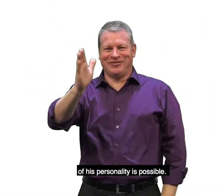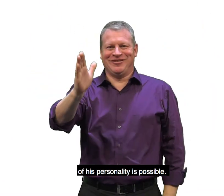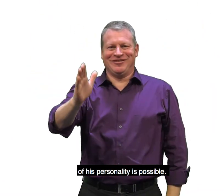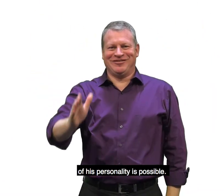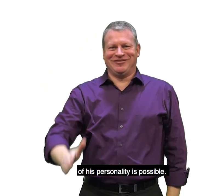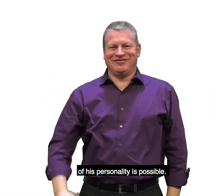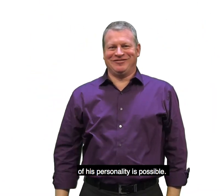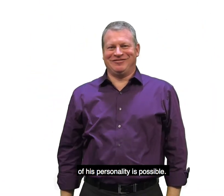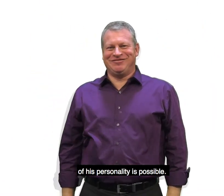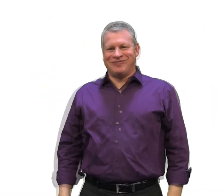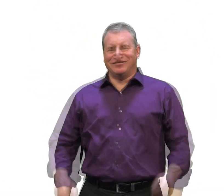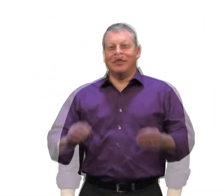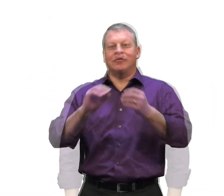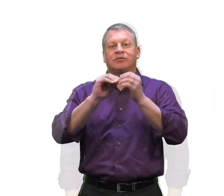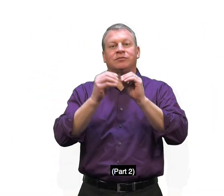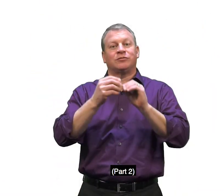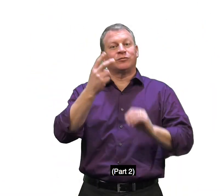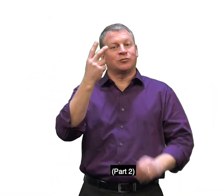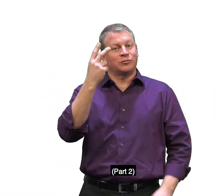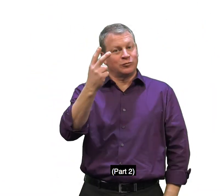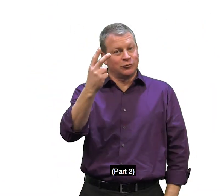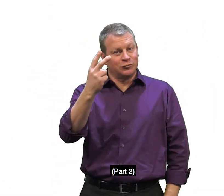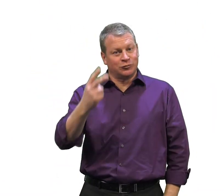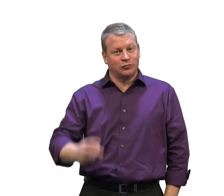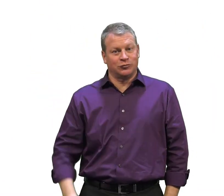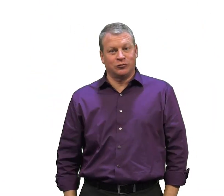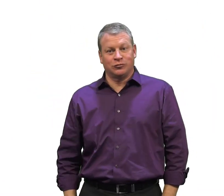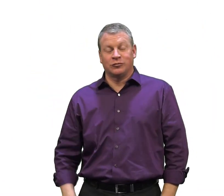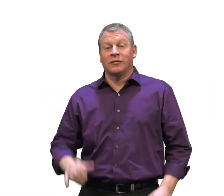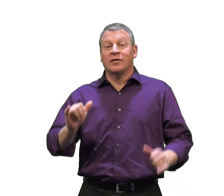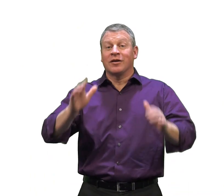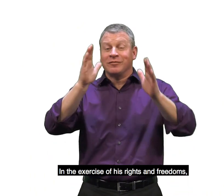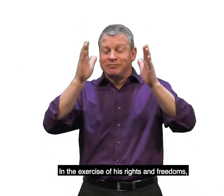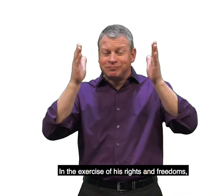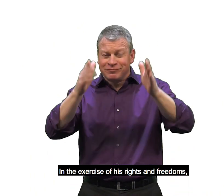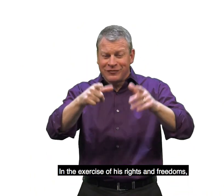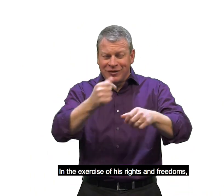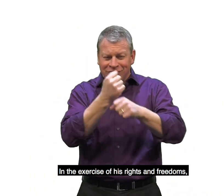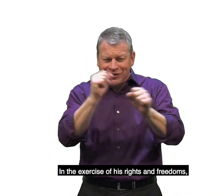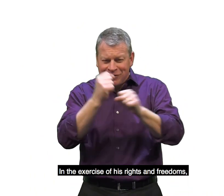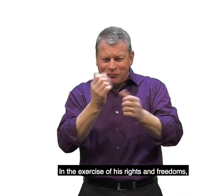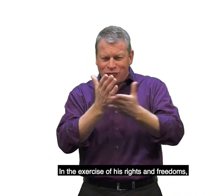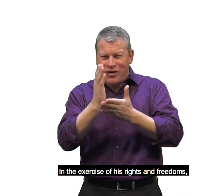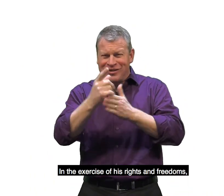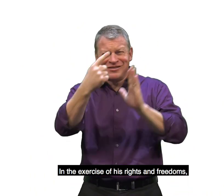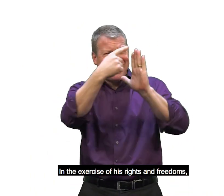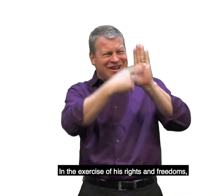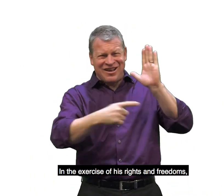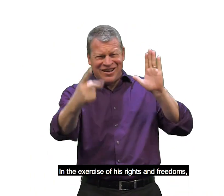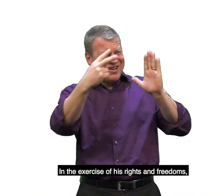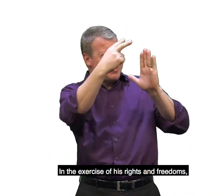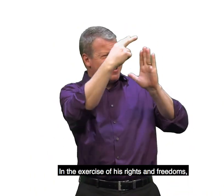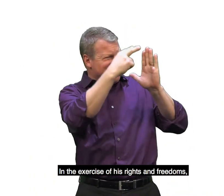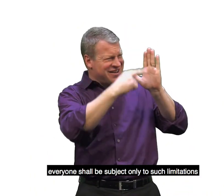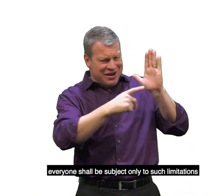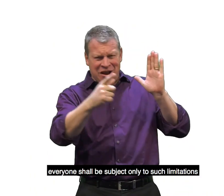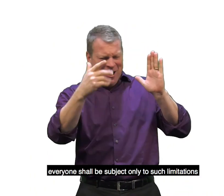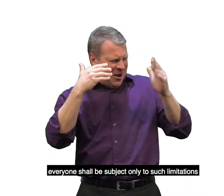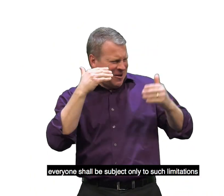personality is possible. Part 2. In the exercise of his rights and freedoms, everyone